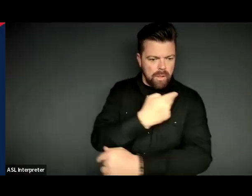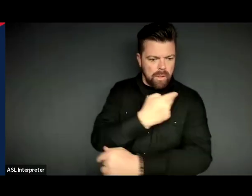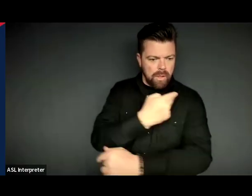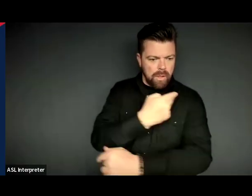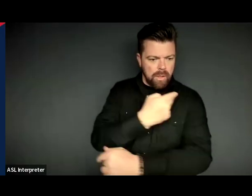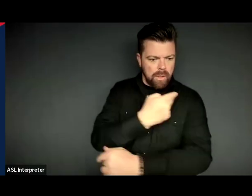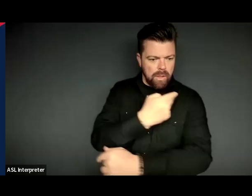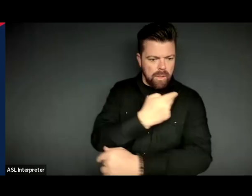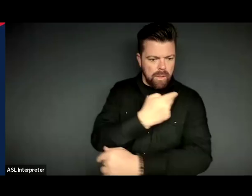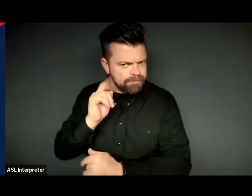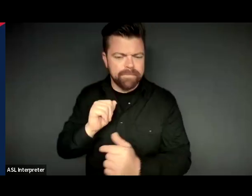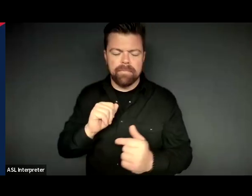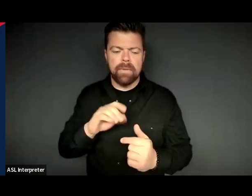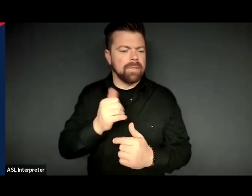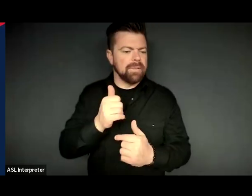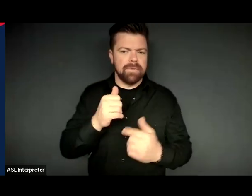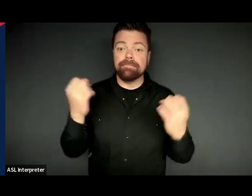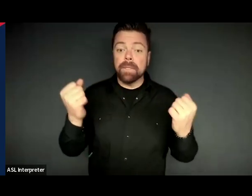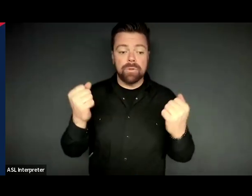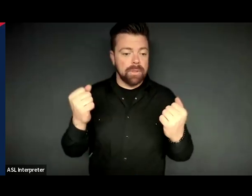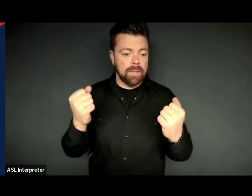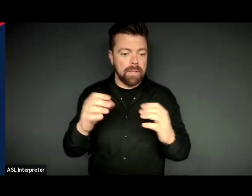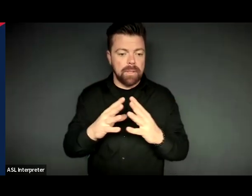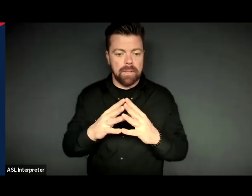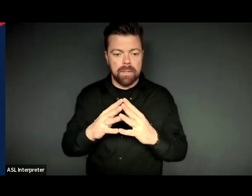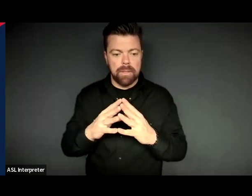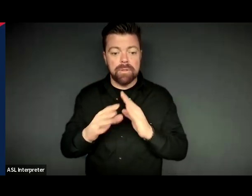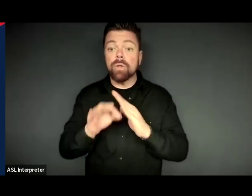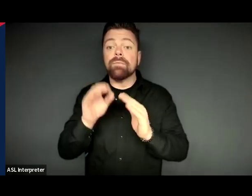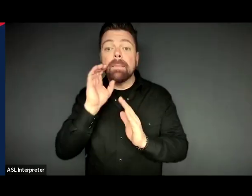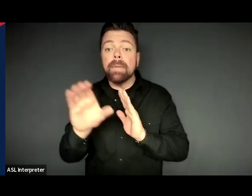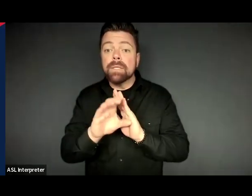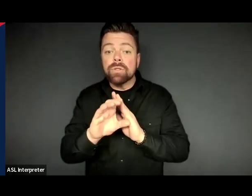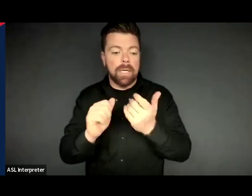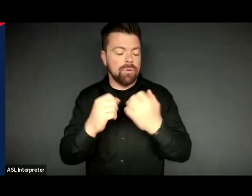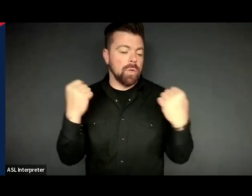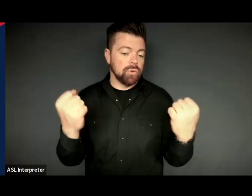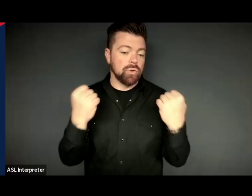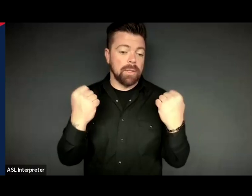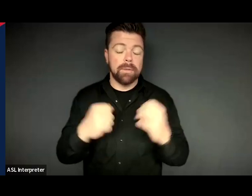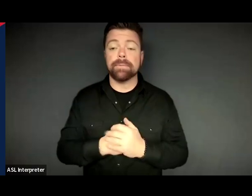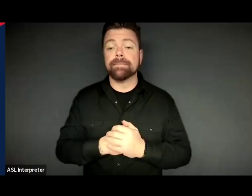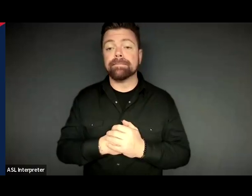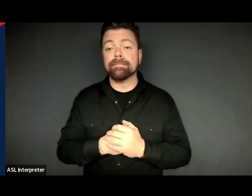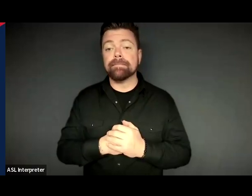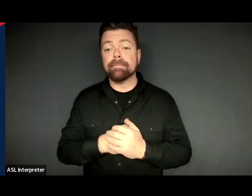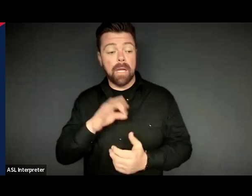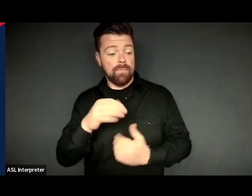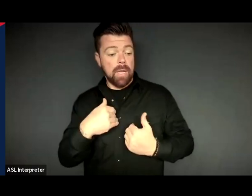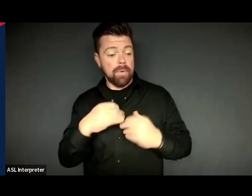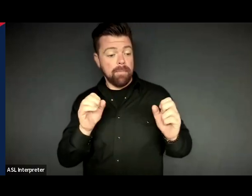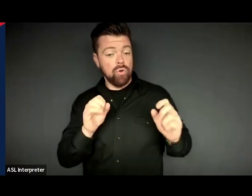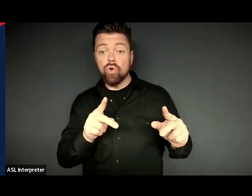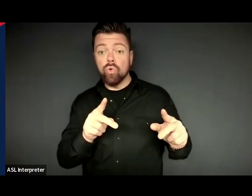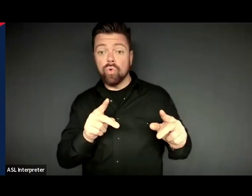do different exercises. You can go online and find pictures of how to do exercises. If you have that opportunity to